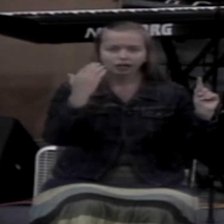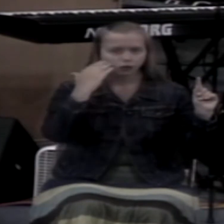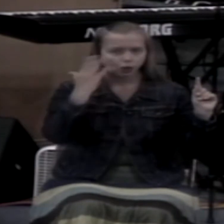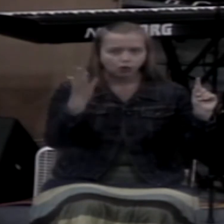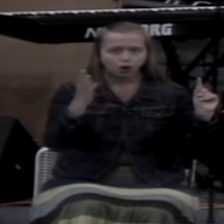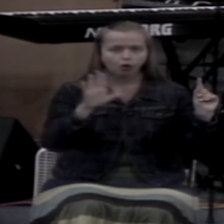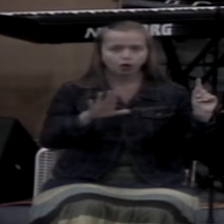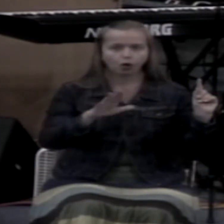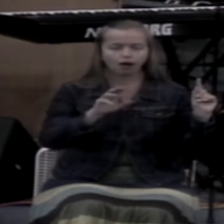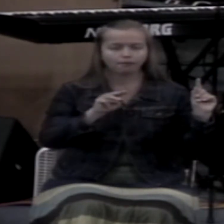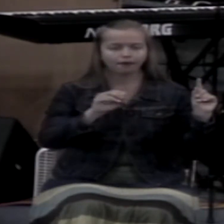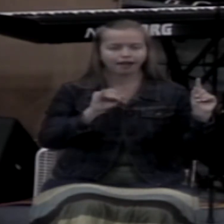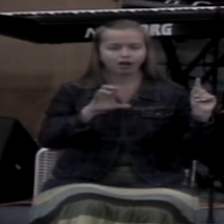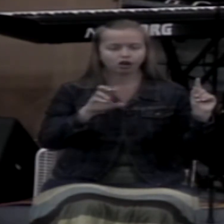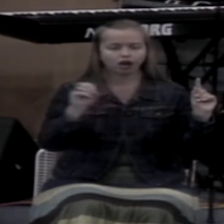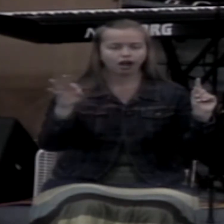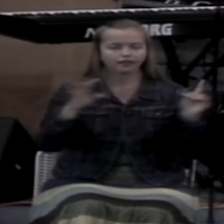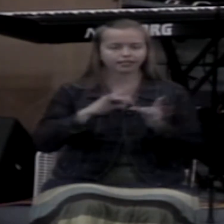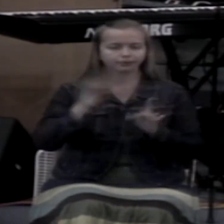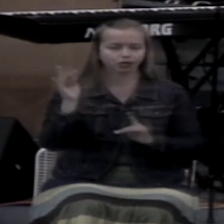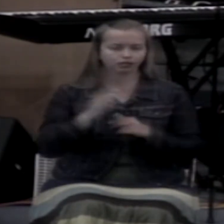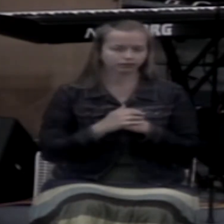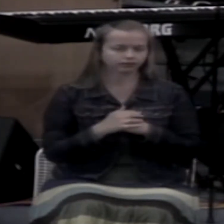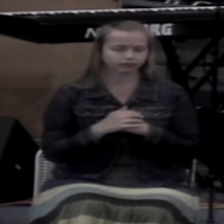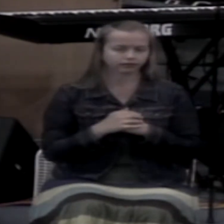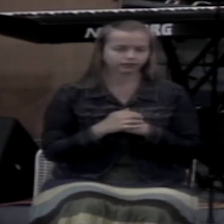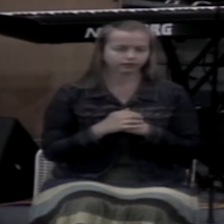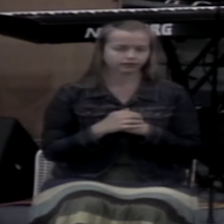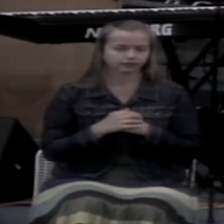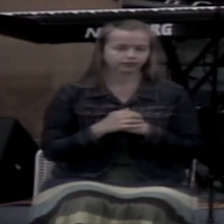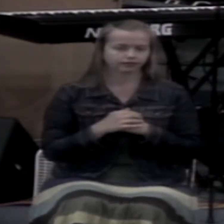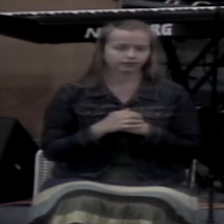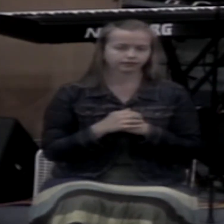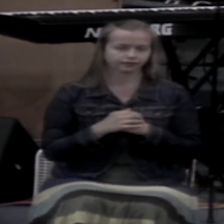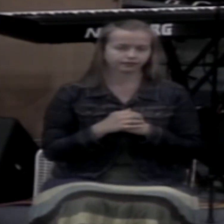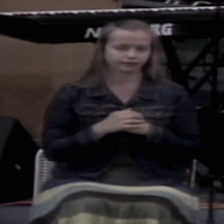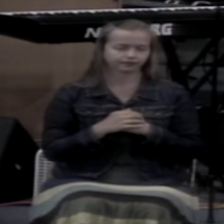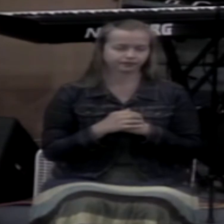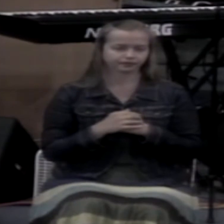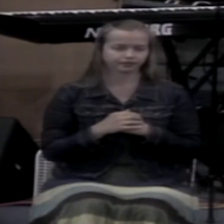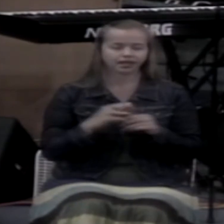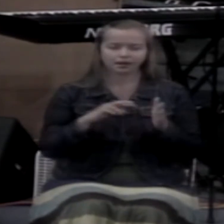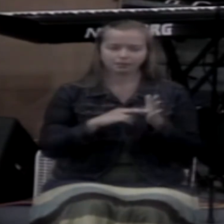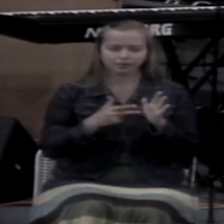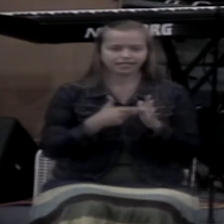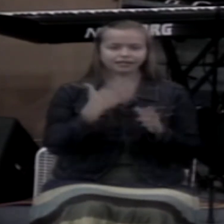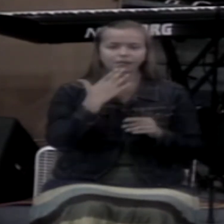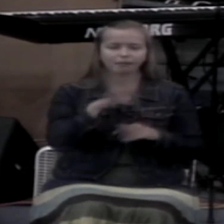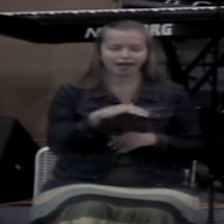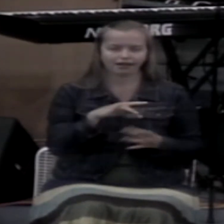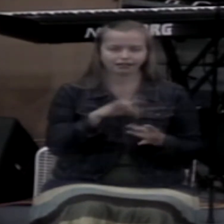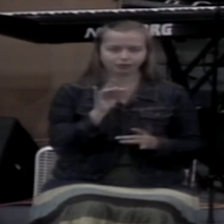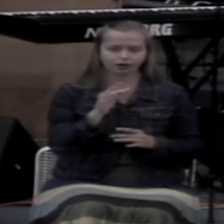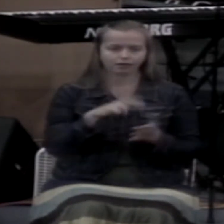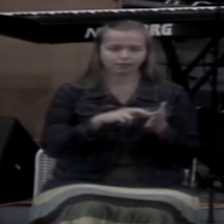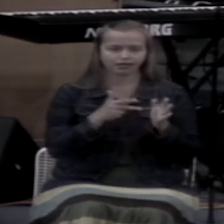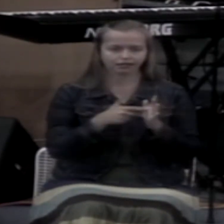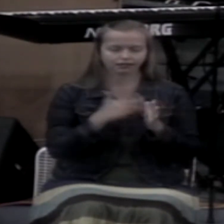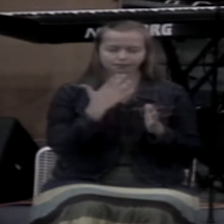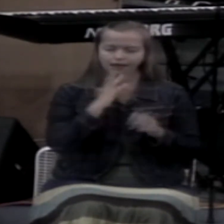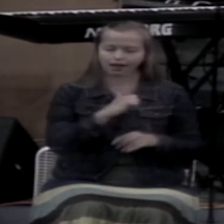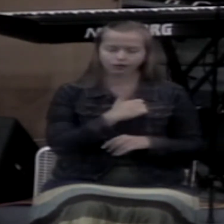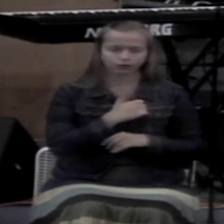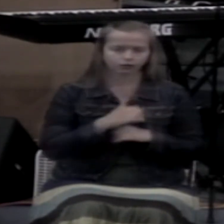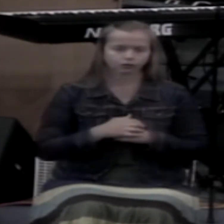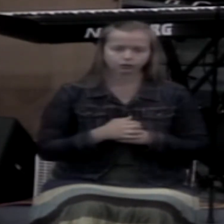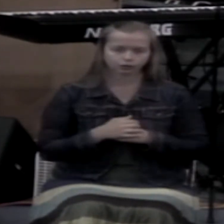spirit. It's okay to say that, but somehow we connect it with the devil. And, you know, let me tell you something. You can